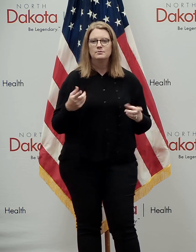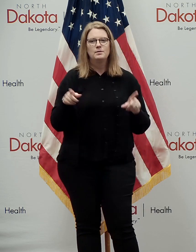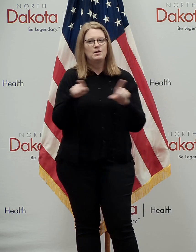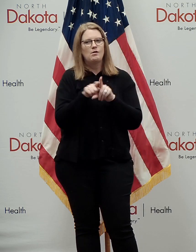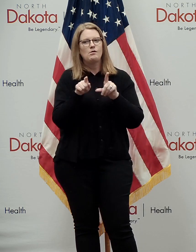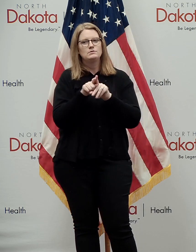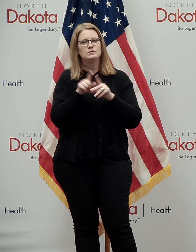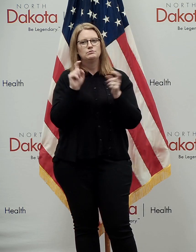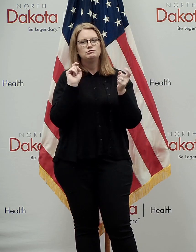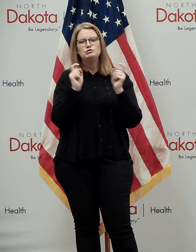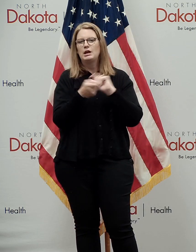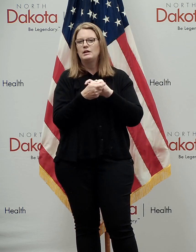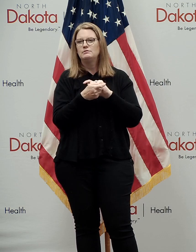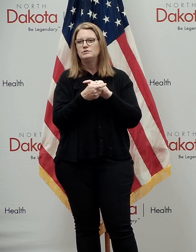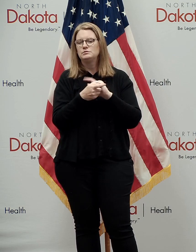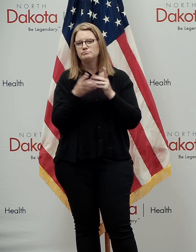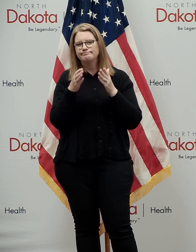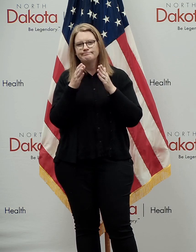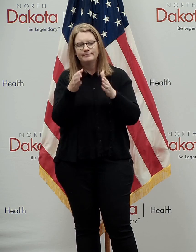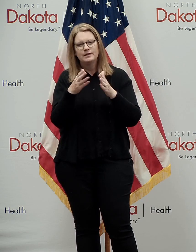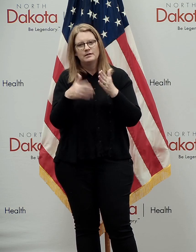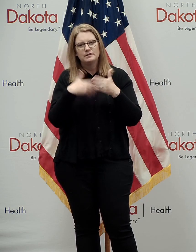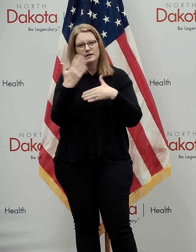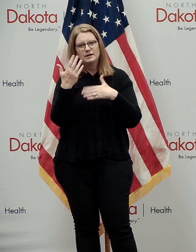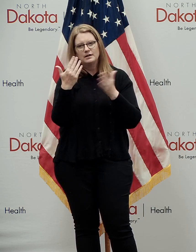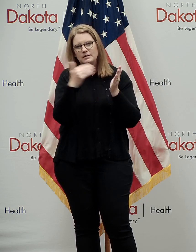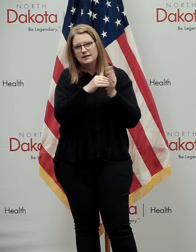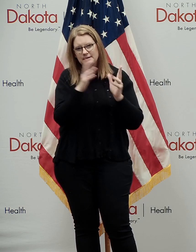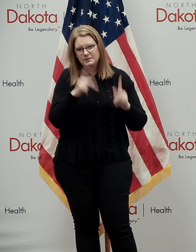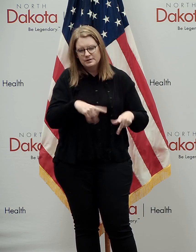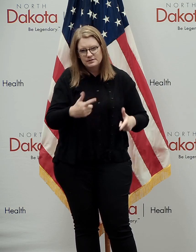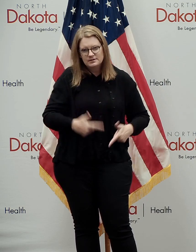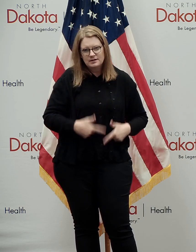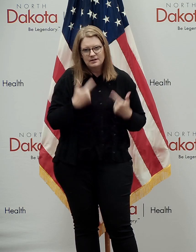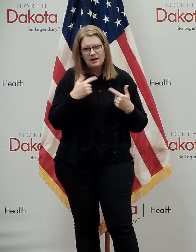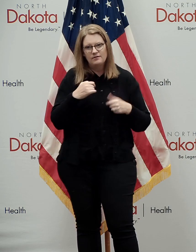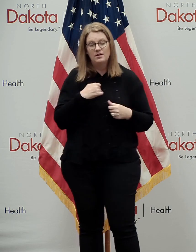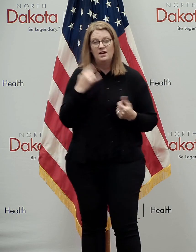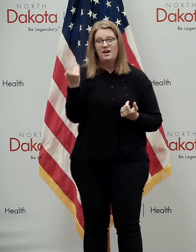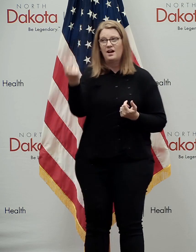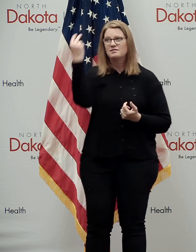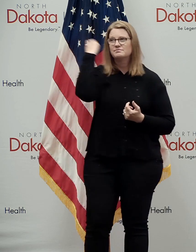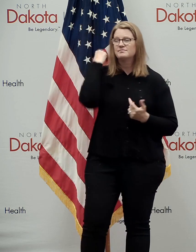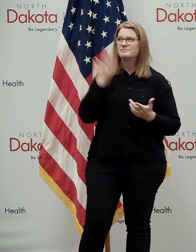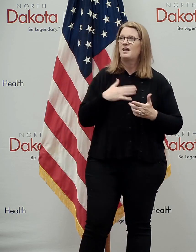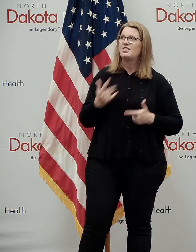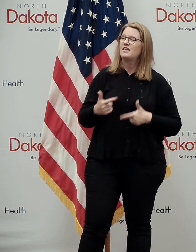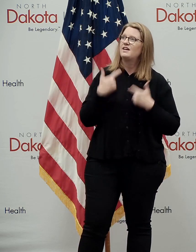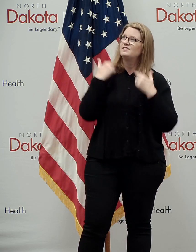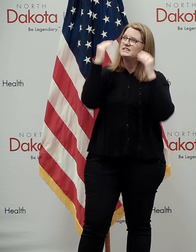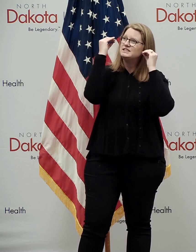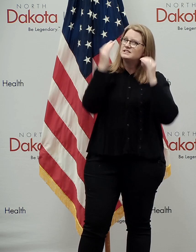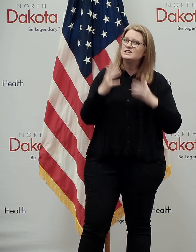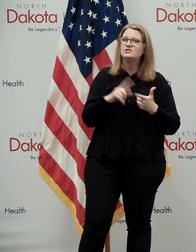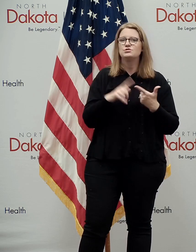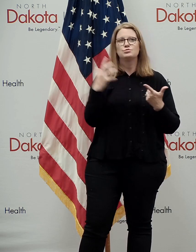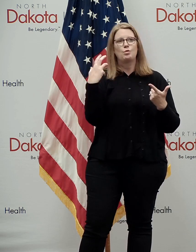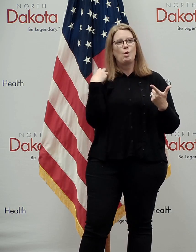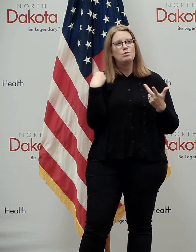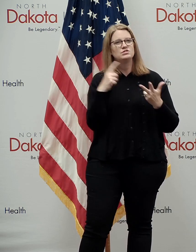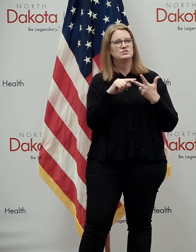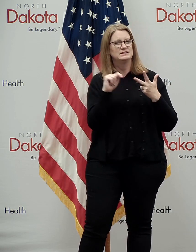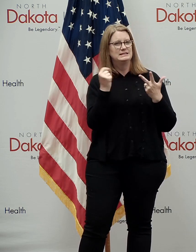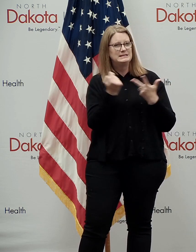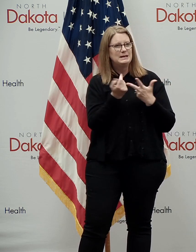change the direction of another person's life. I know as I think back on my life, I think about teachers, I think about coaches, I think about teammates at work.